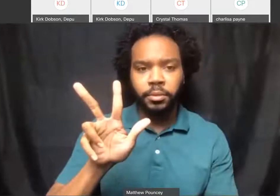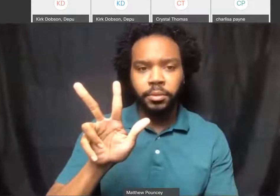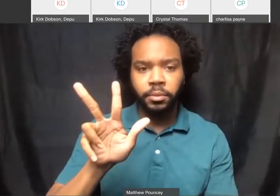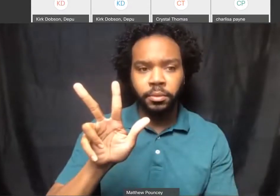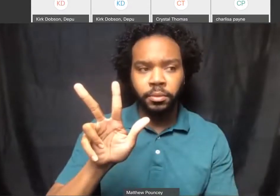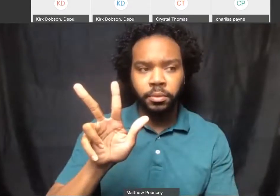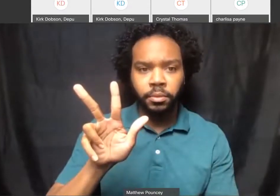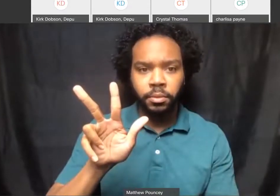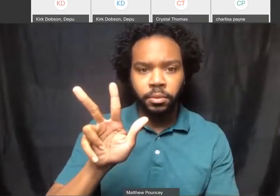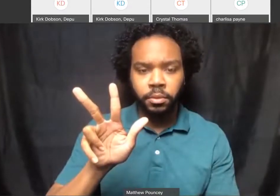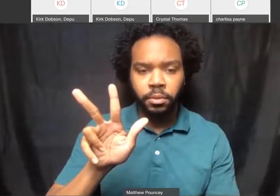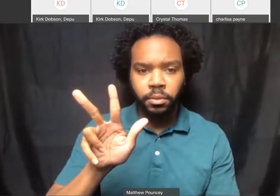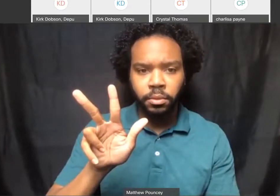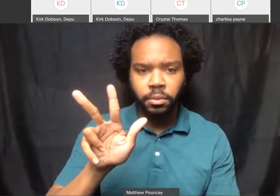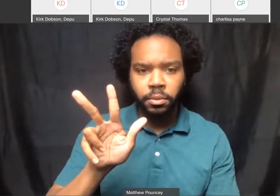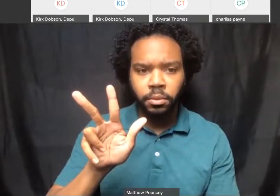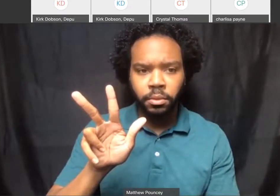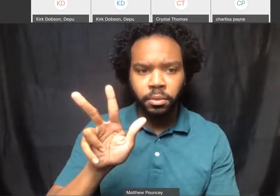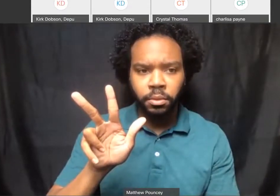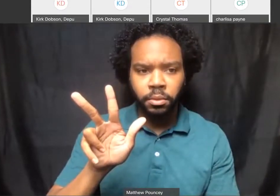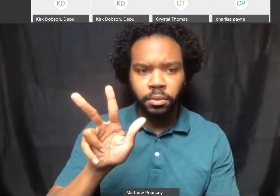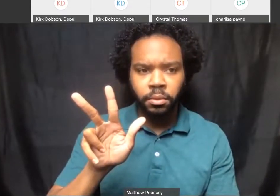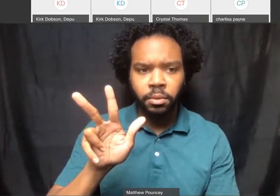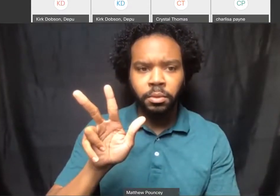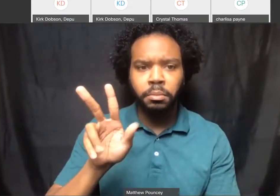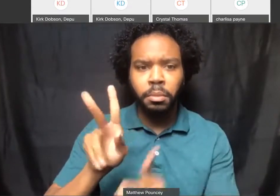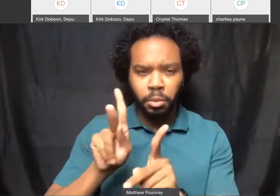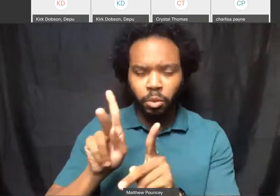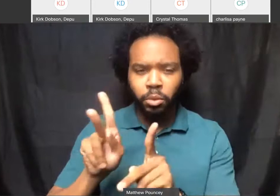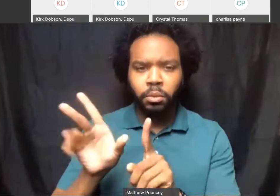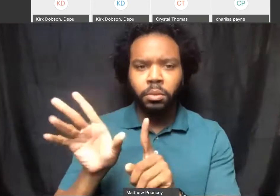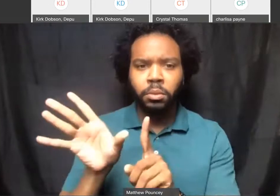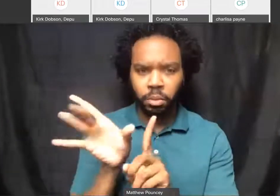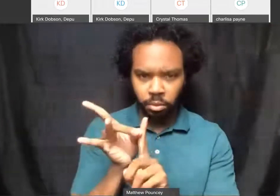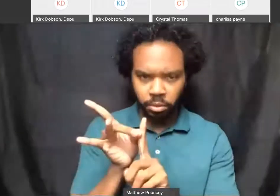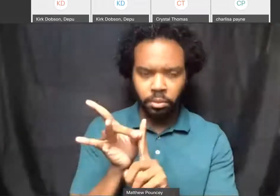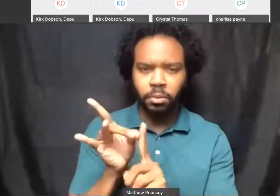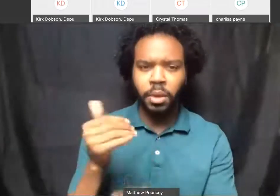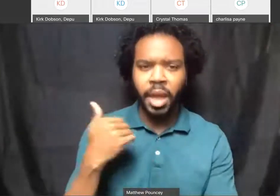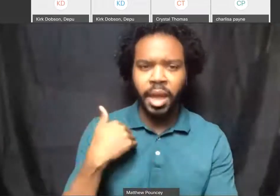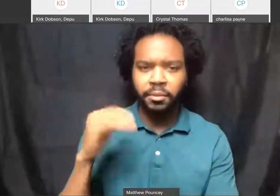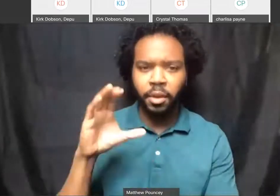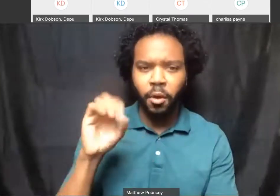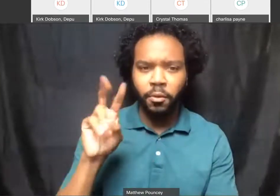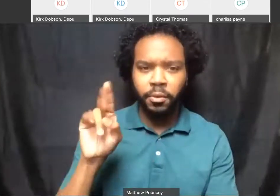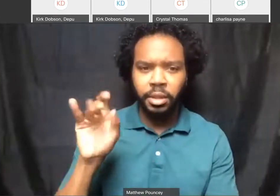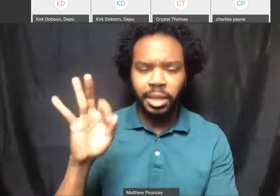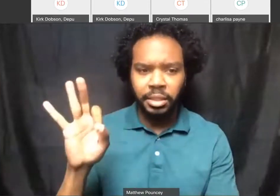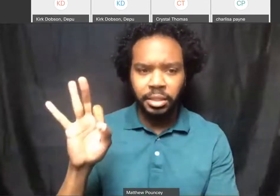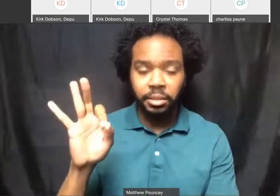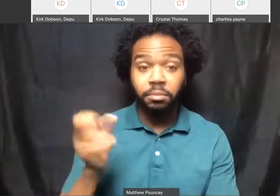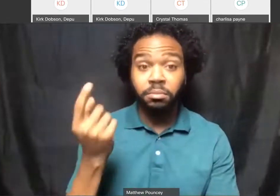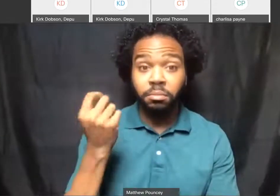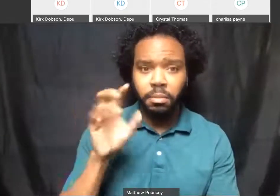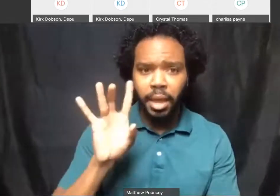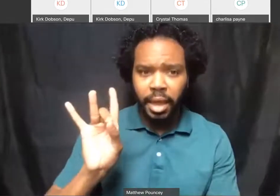provider staff who have tested positive for COVID-19, and that includes 8 people who work at more than